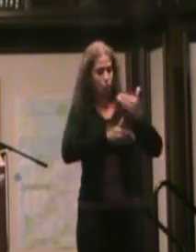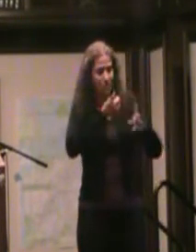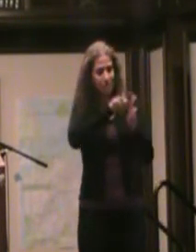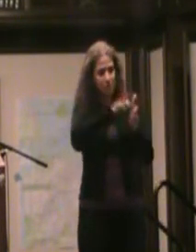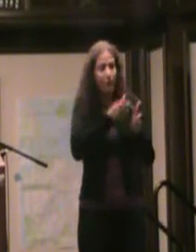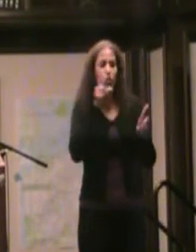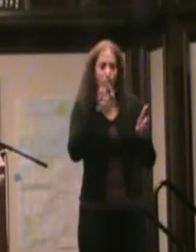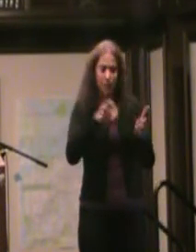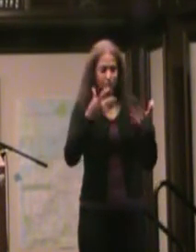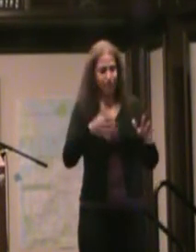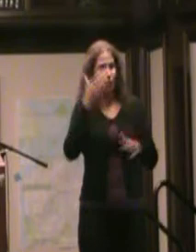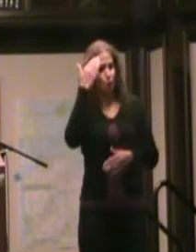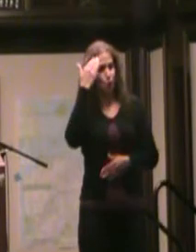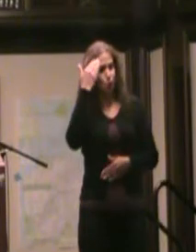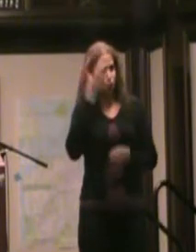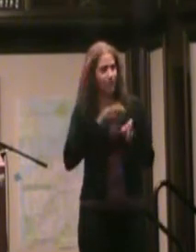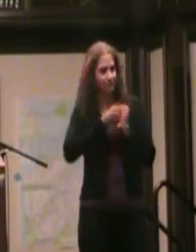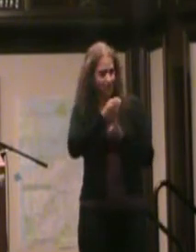field.